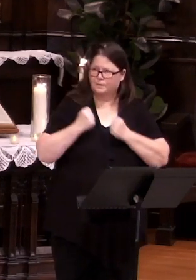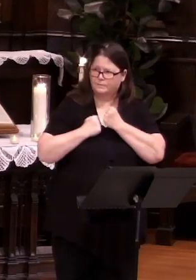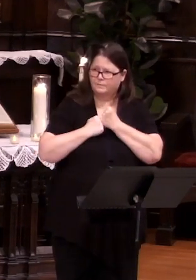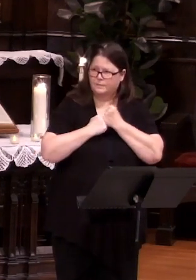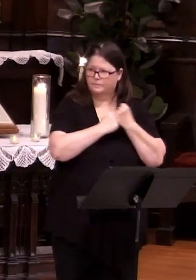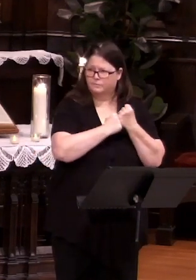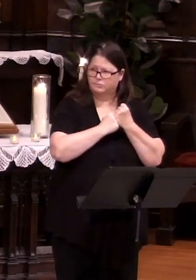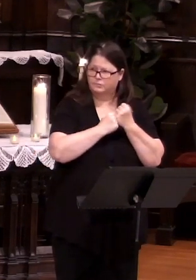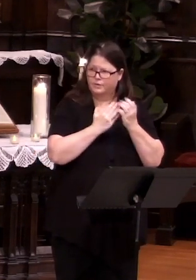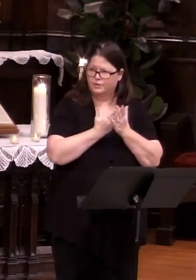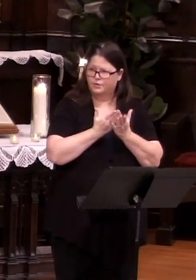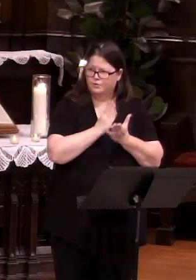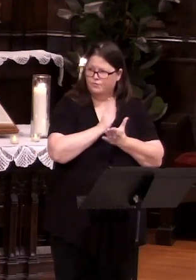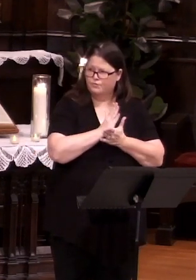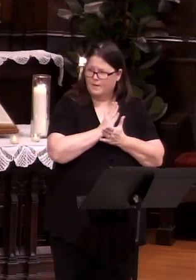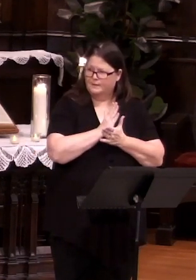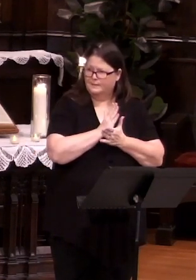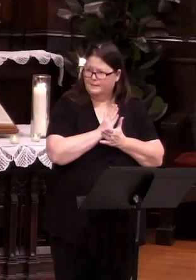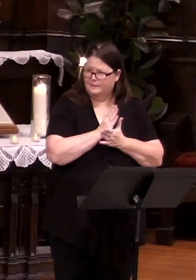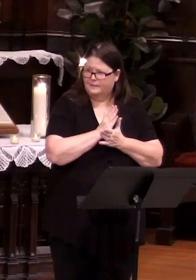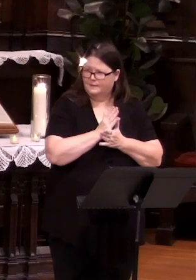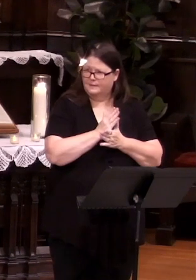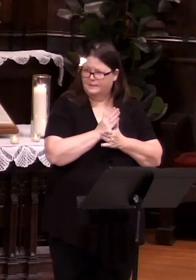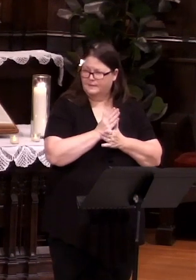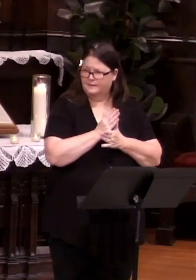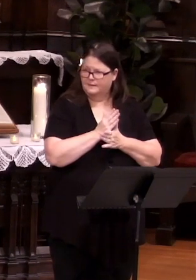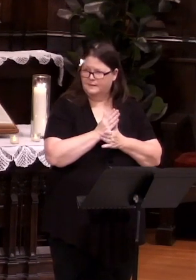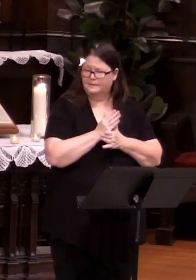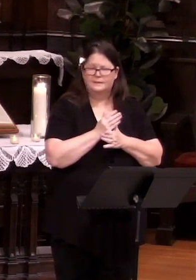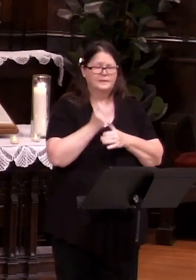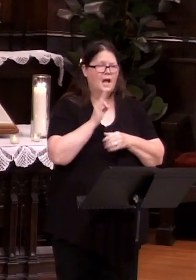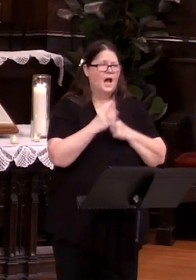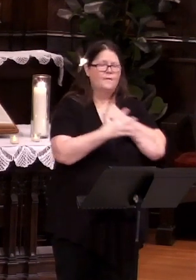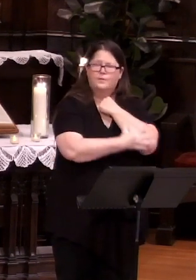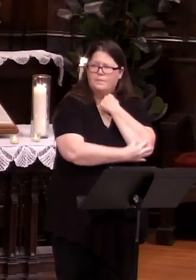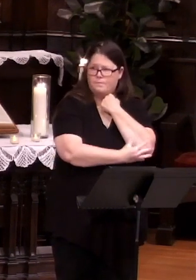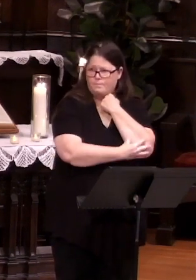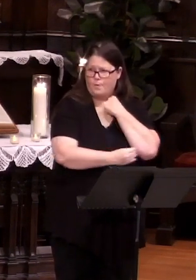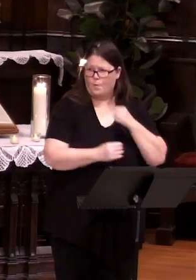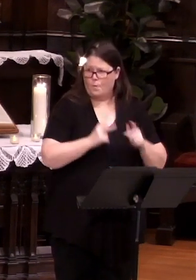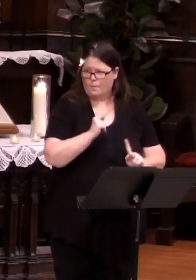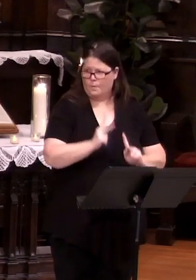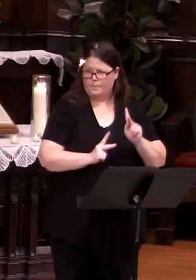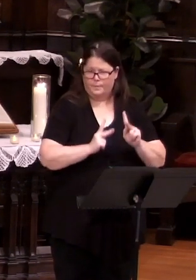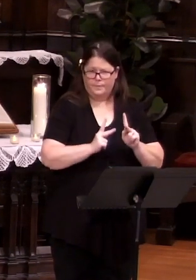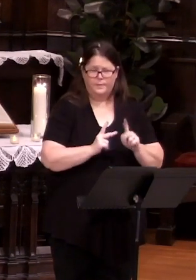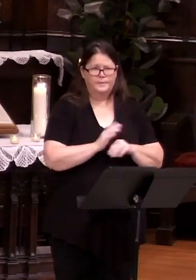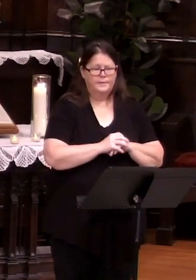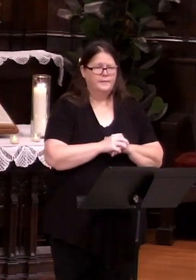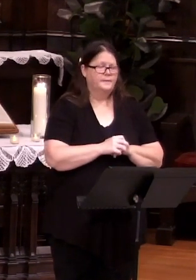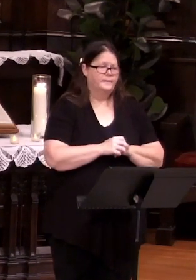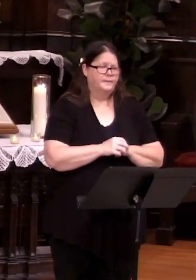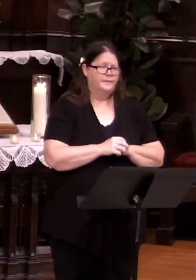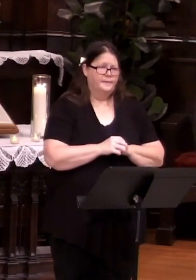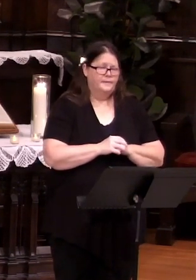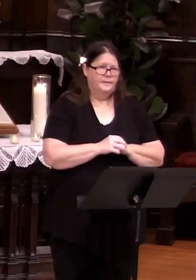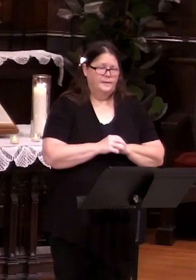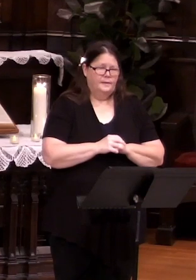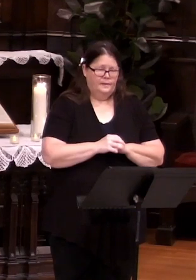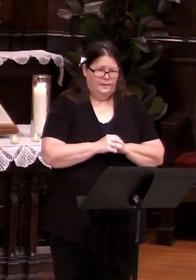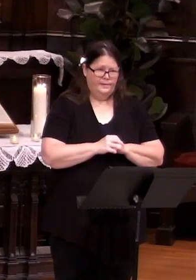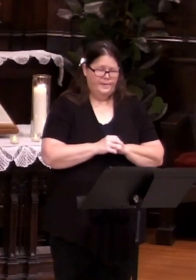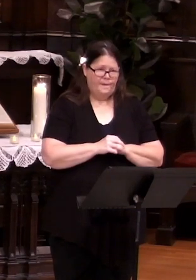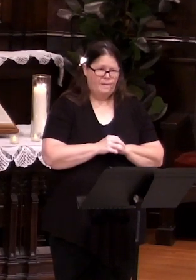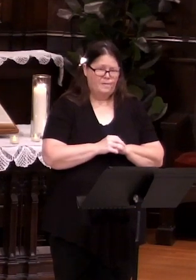the descamisados, meaning the shirtless ones, referring to the working labor class